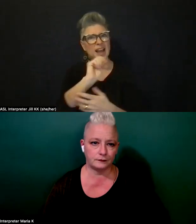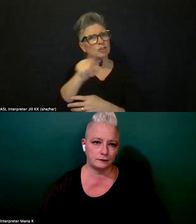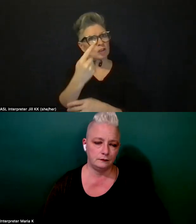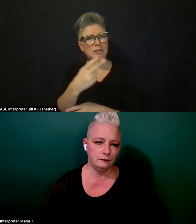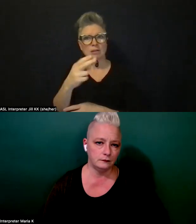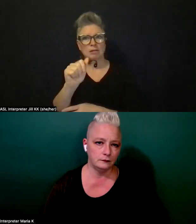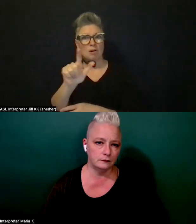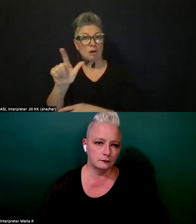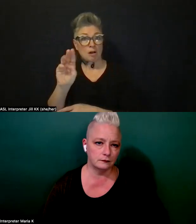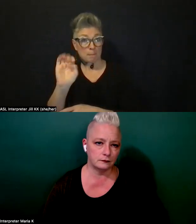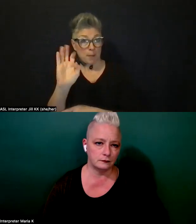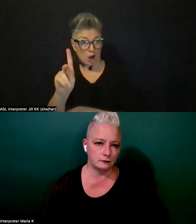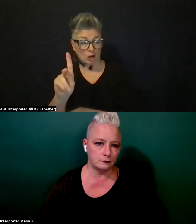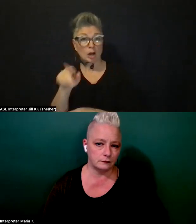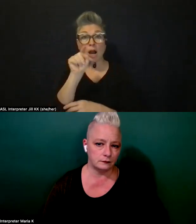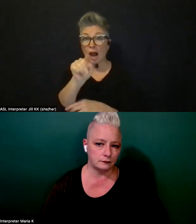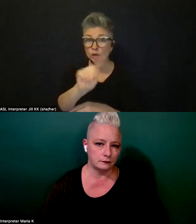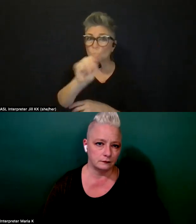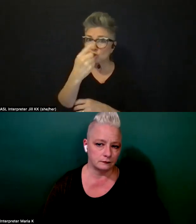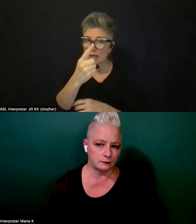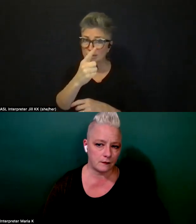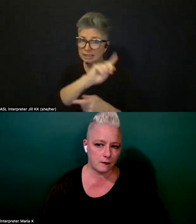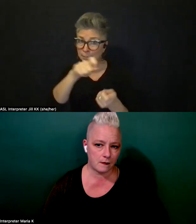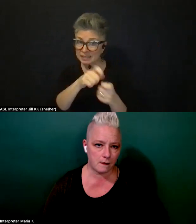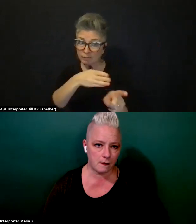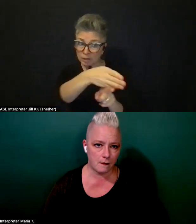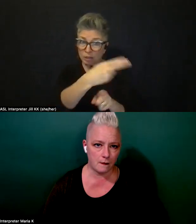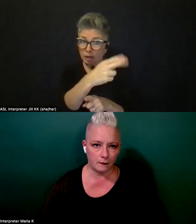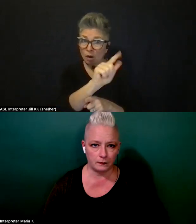do like just like specifically Hallmark, or do